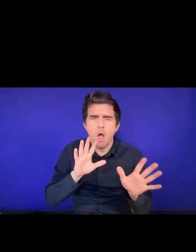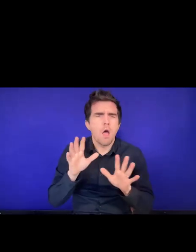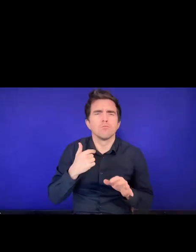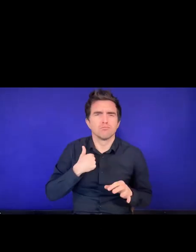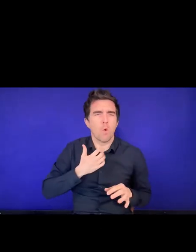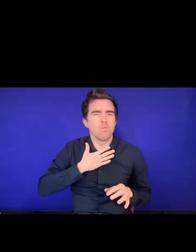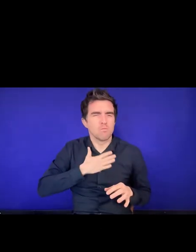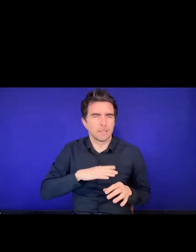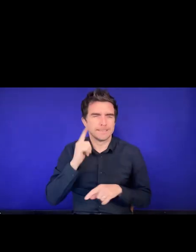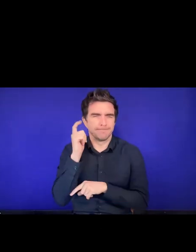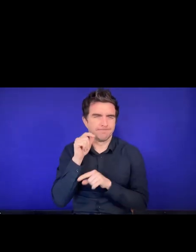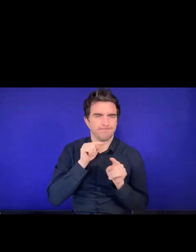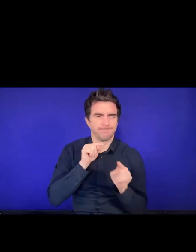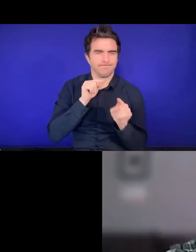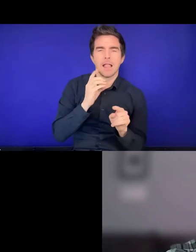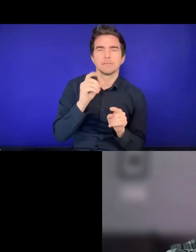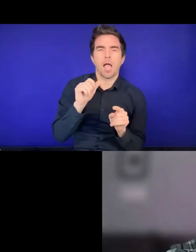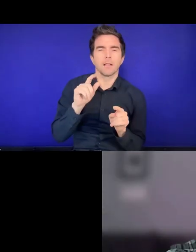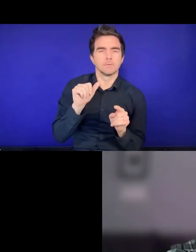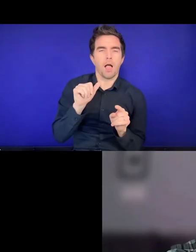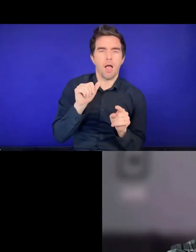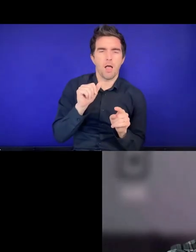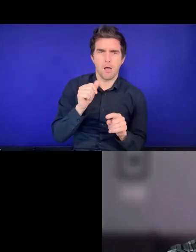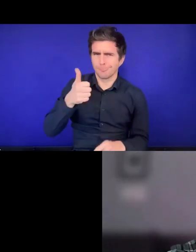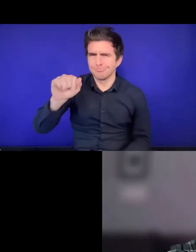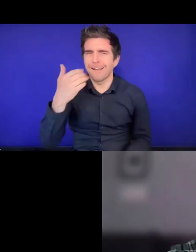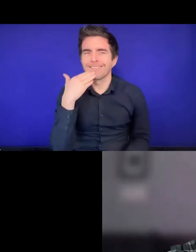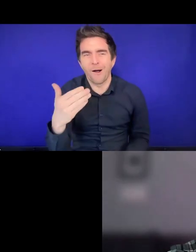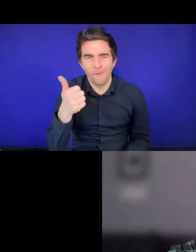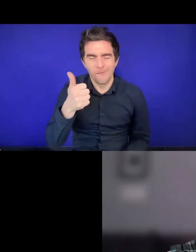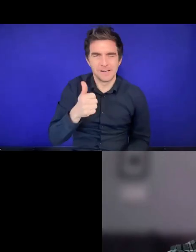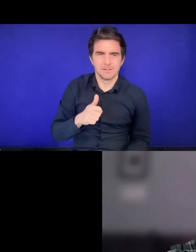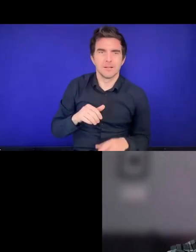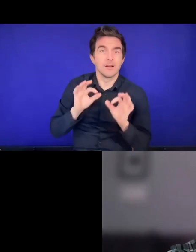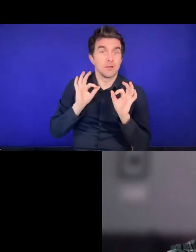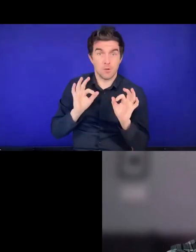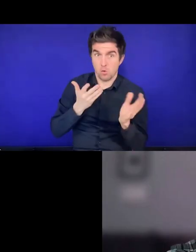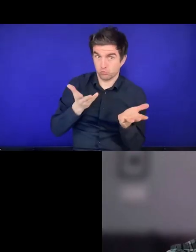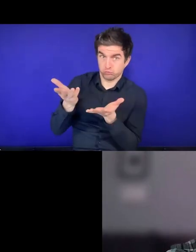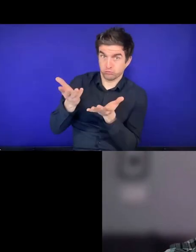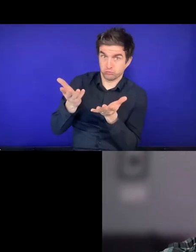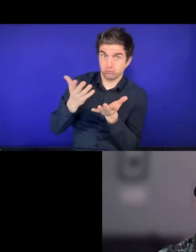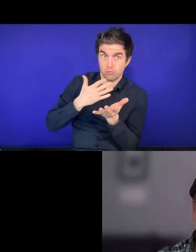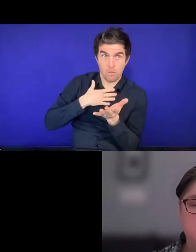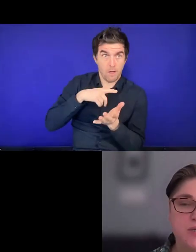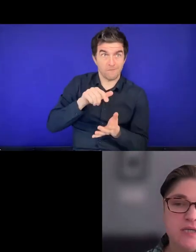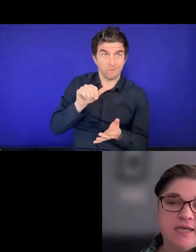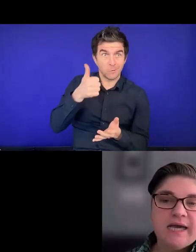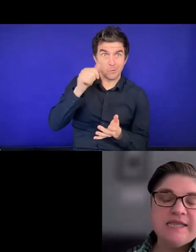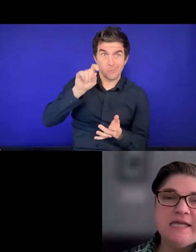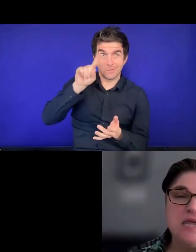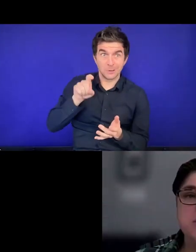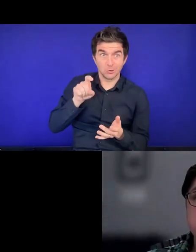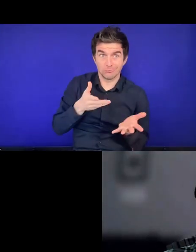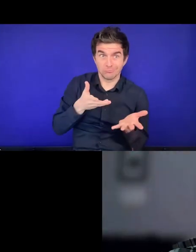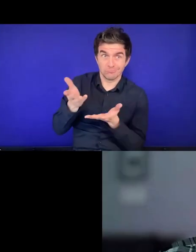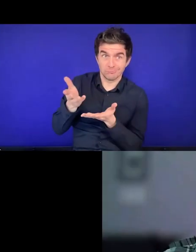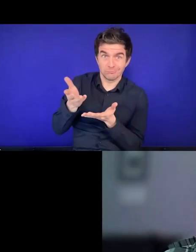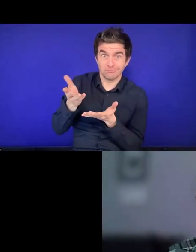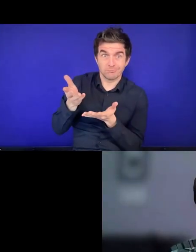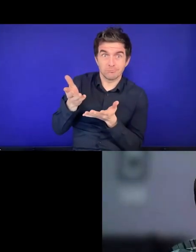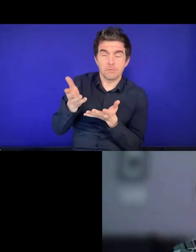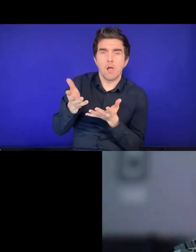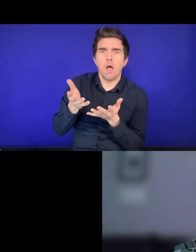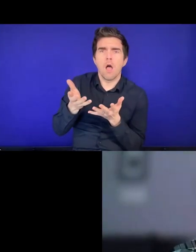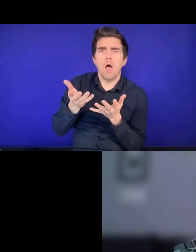panelists the first round. Kate, over to you. Yeah, certainly. I think there's a